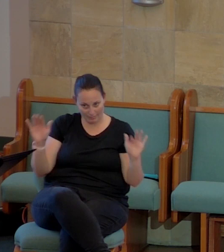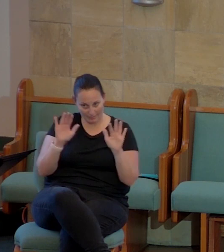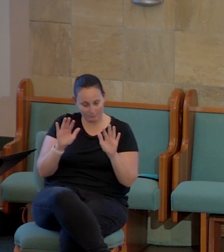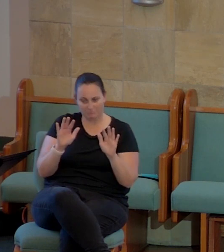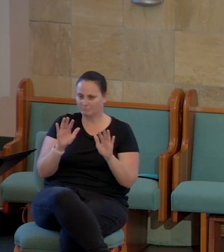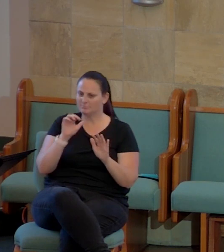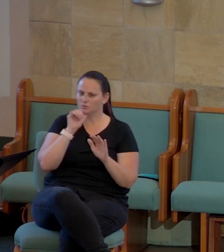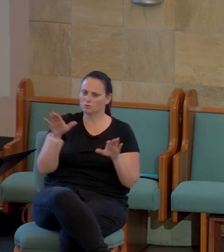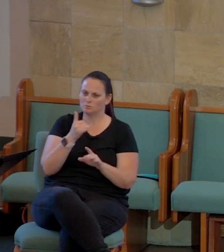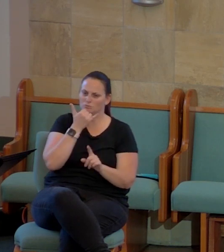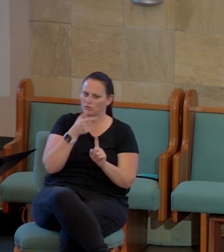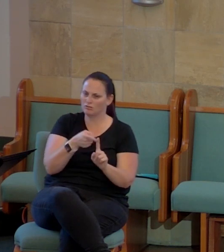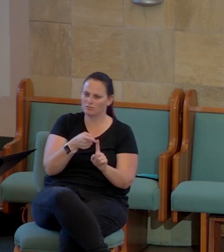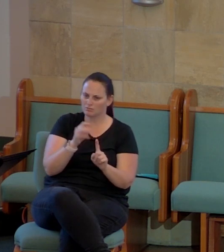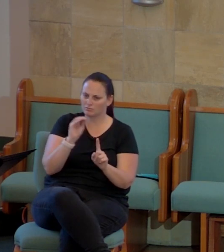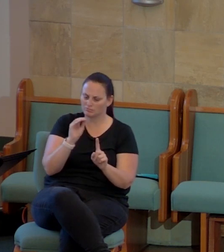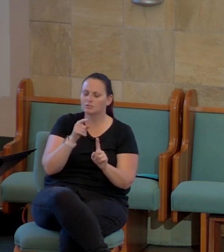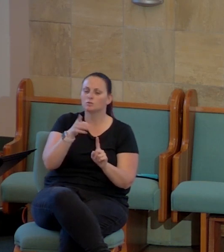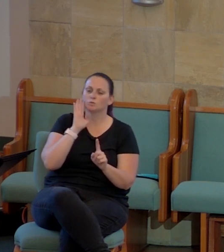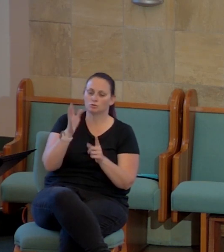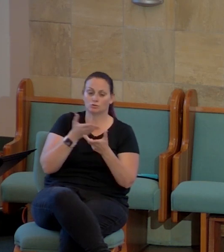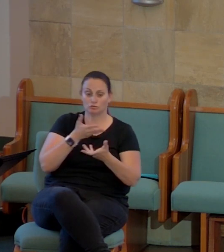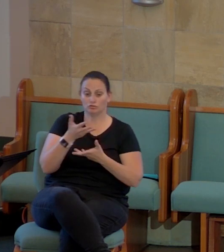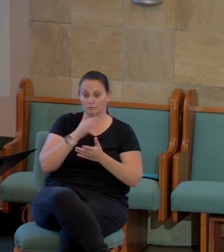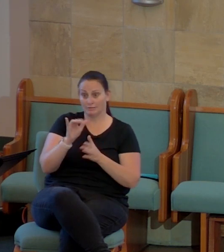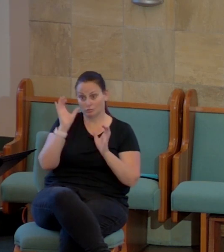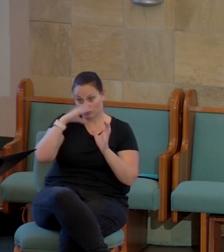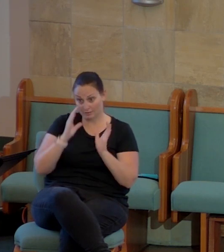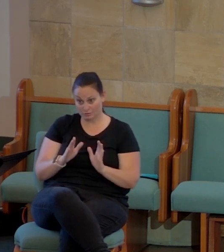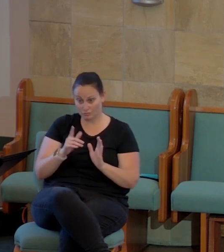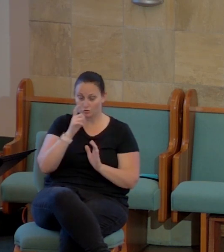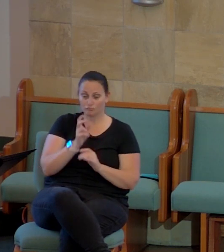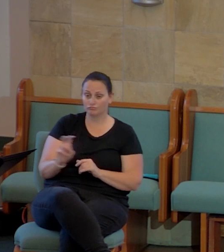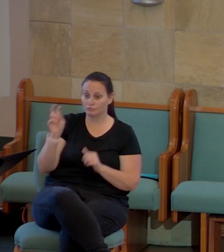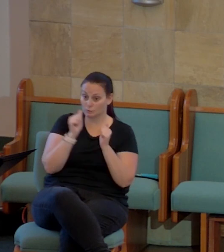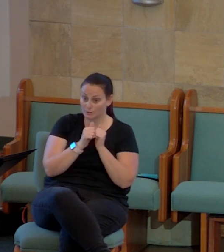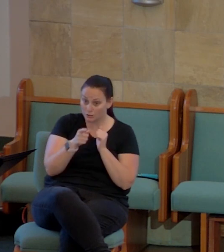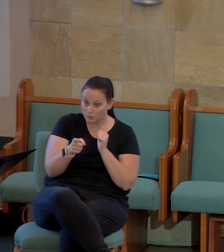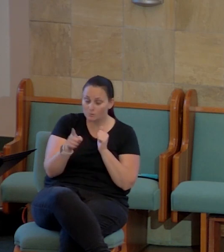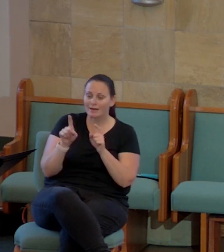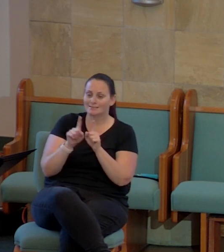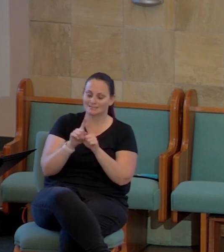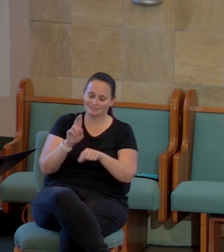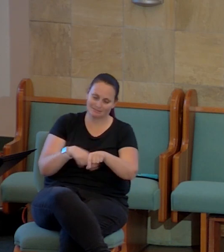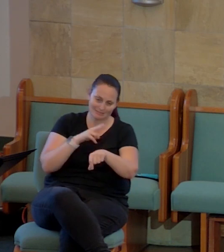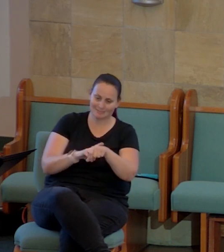him wrong. You shall treat the stranger who sojourns with you